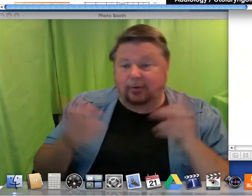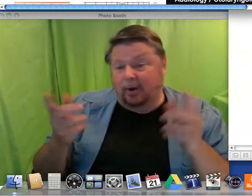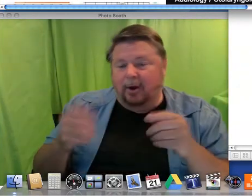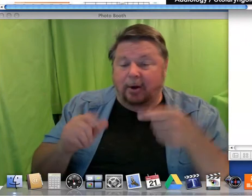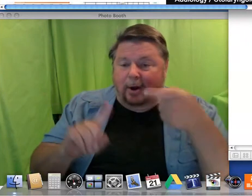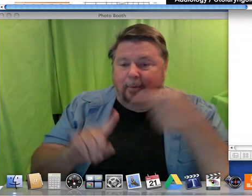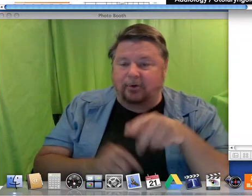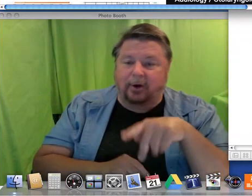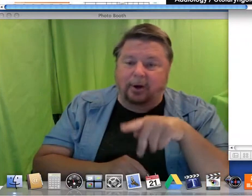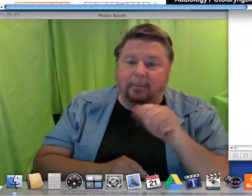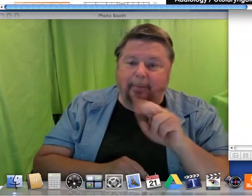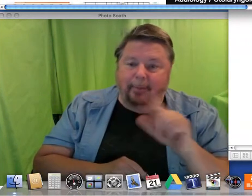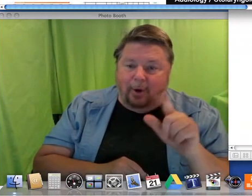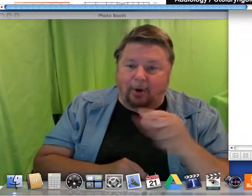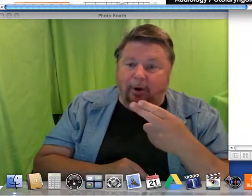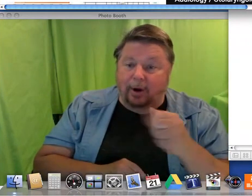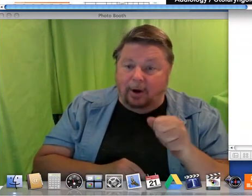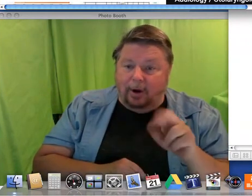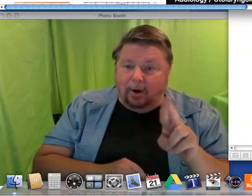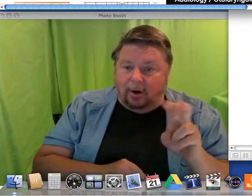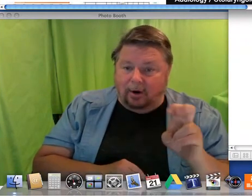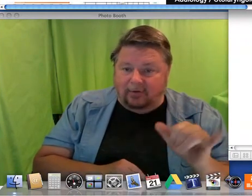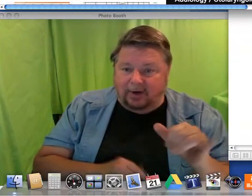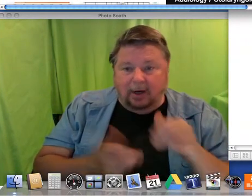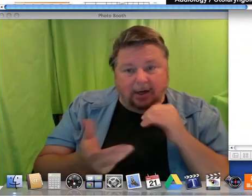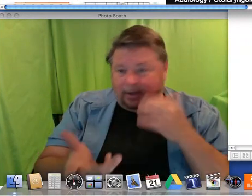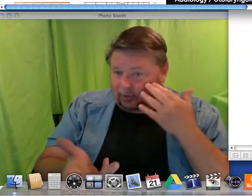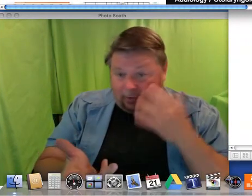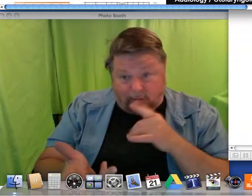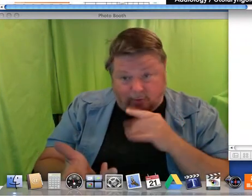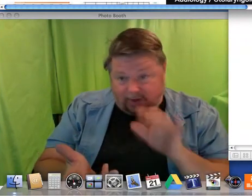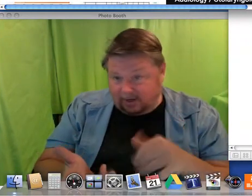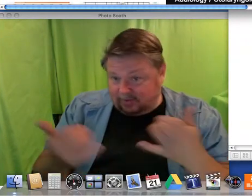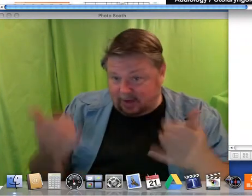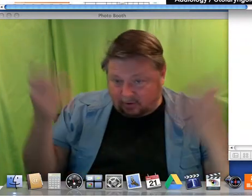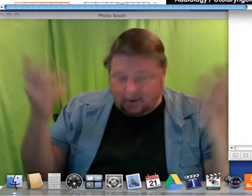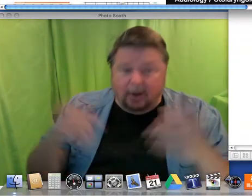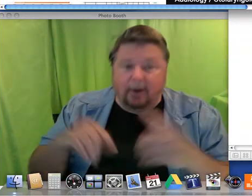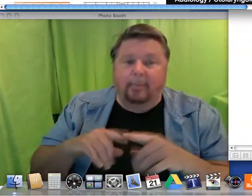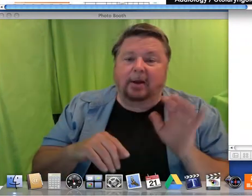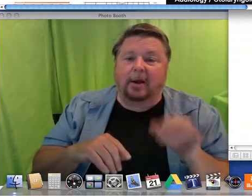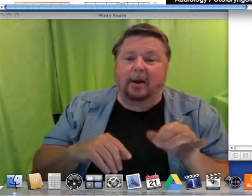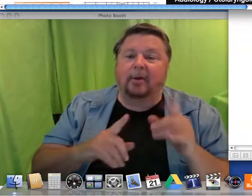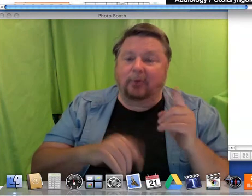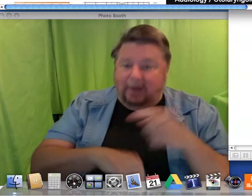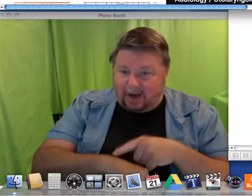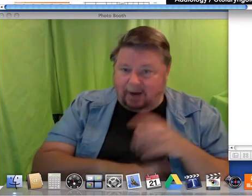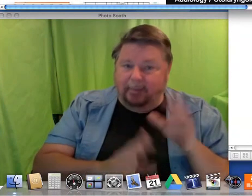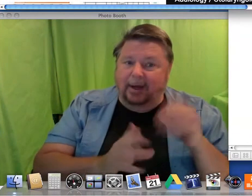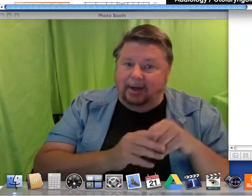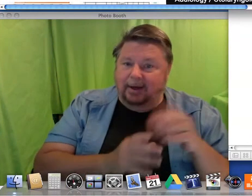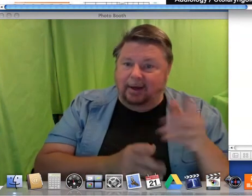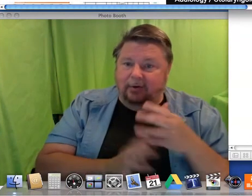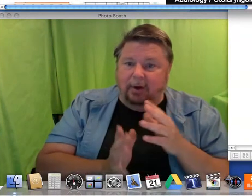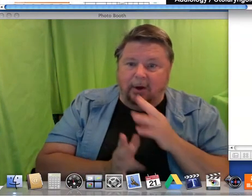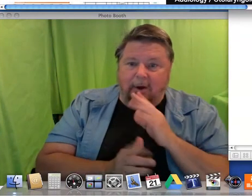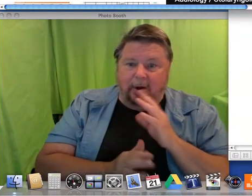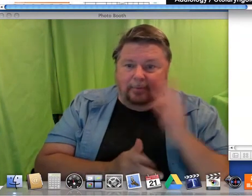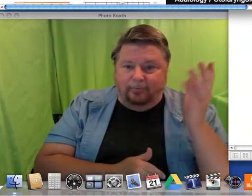broadcasters, particularly Paul Harvey, not that you know who that is now, but there's a time in